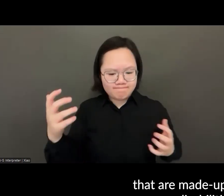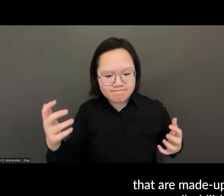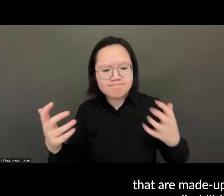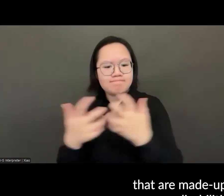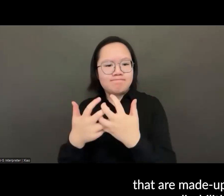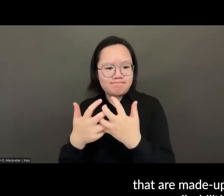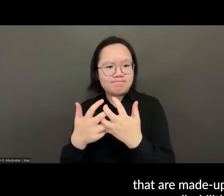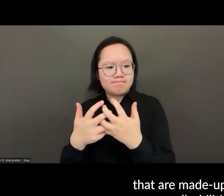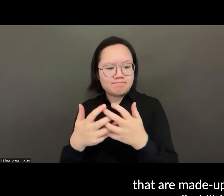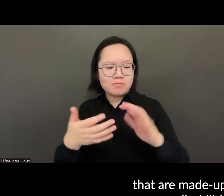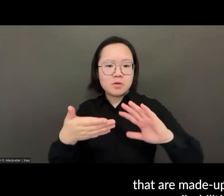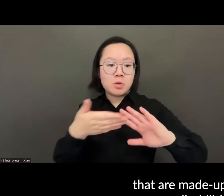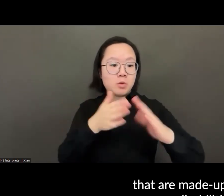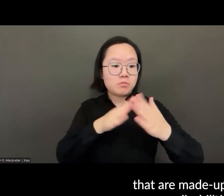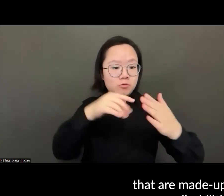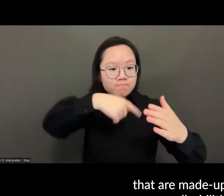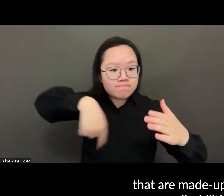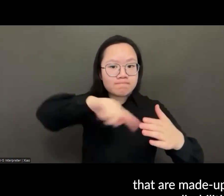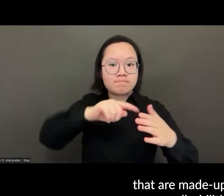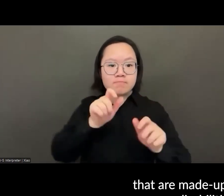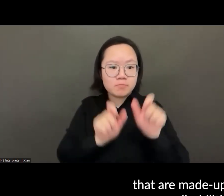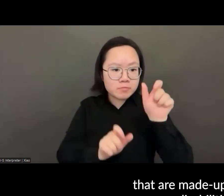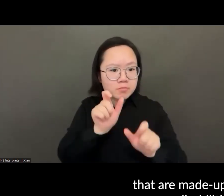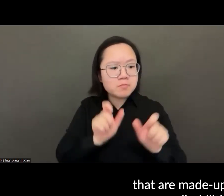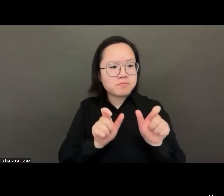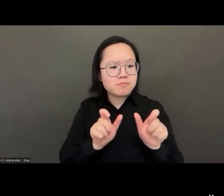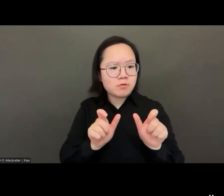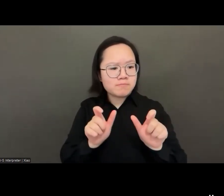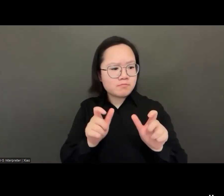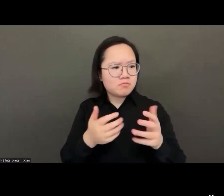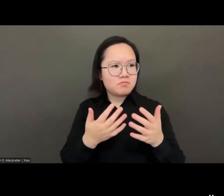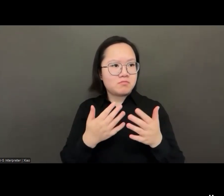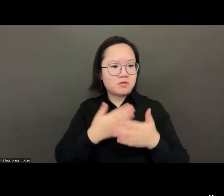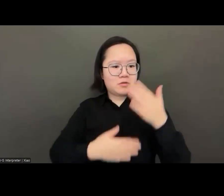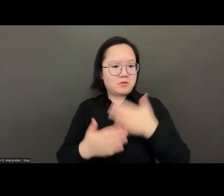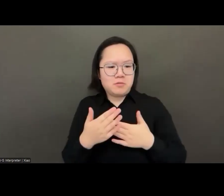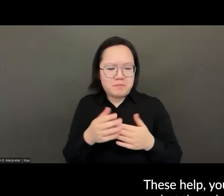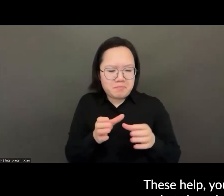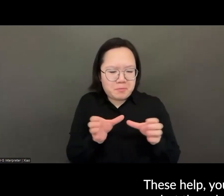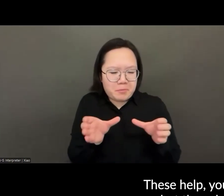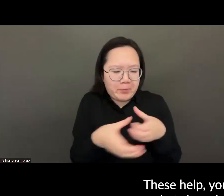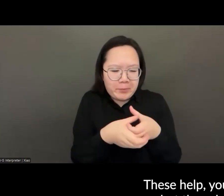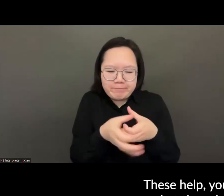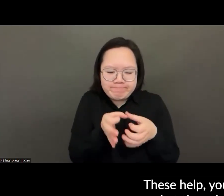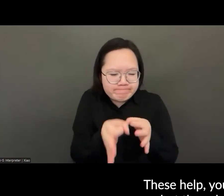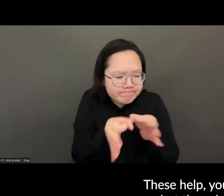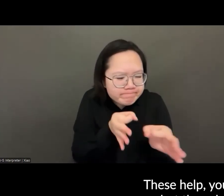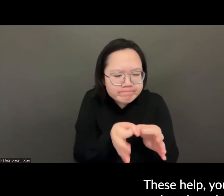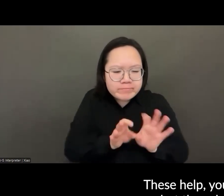community that are made up of people with their disabilities, like small committees. These